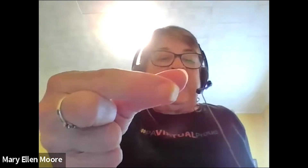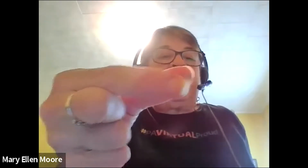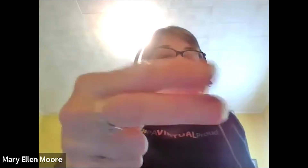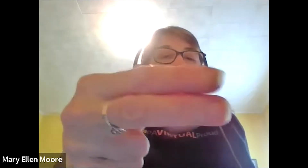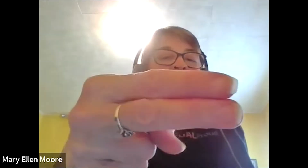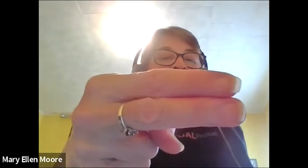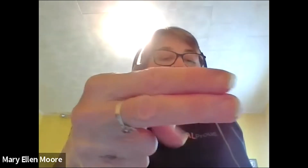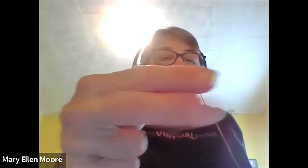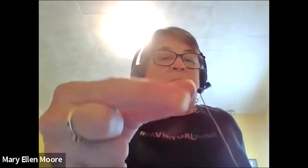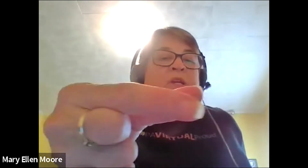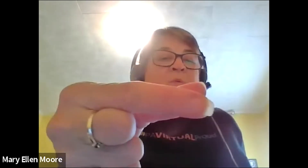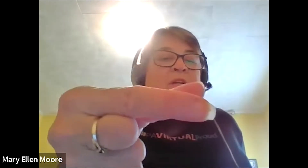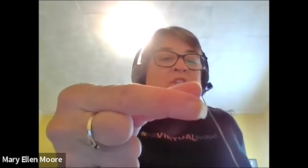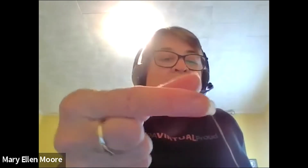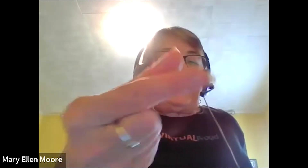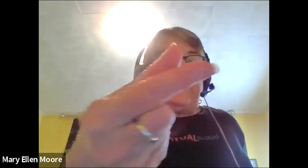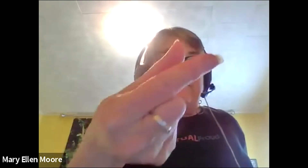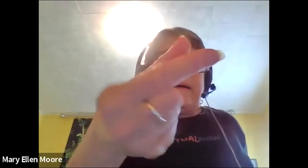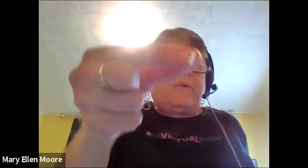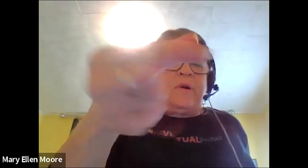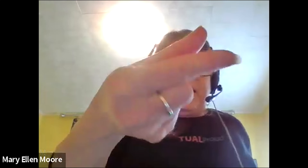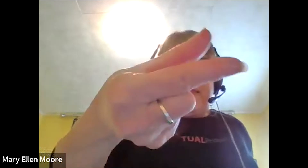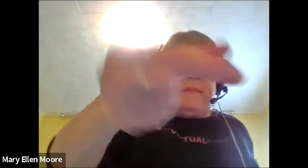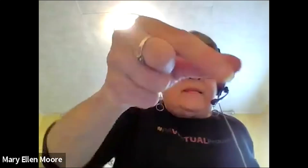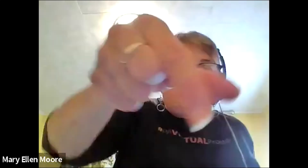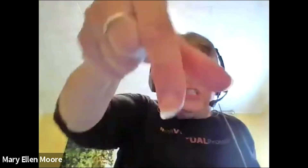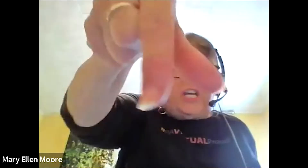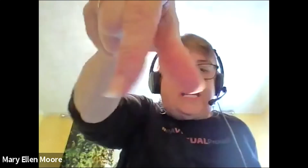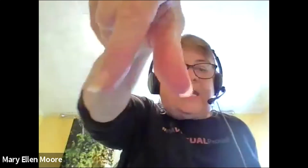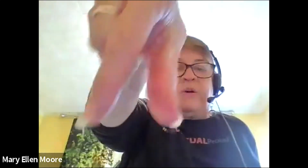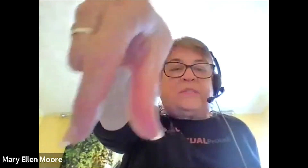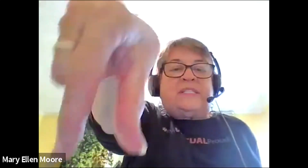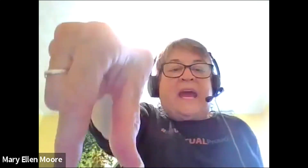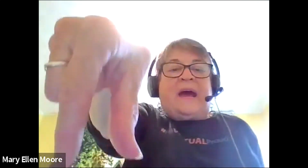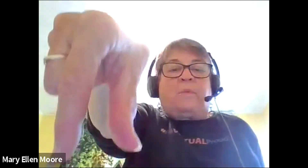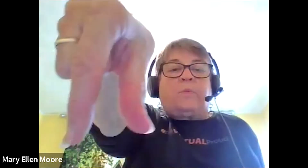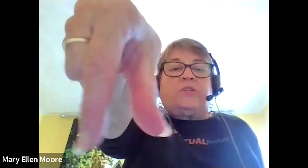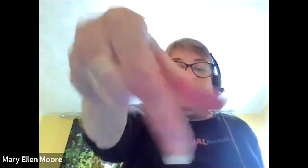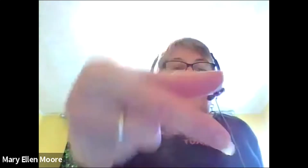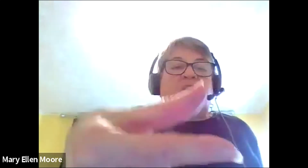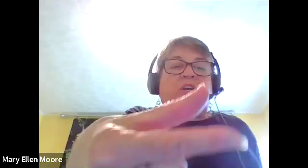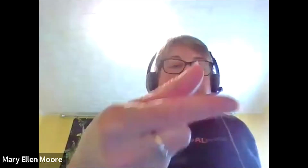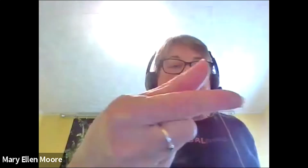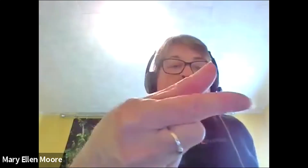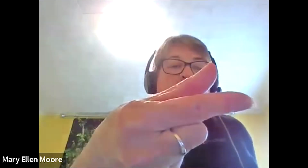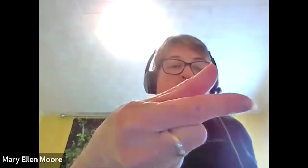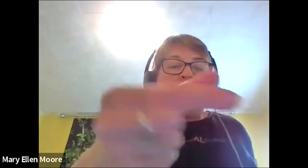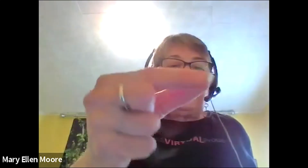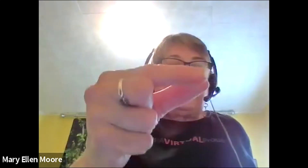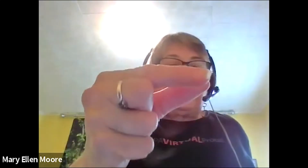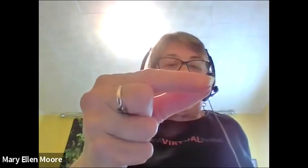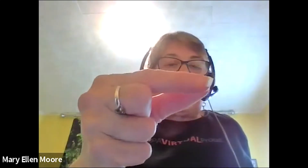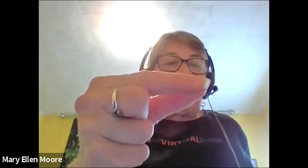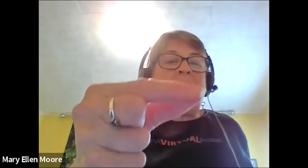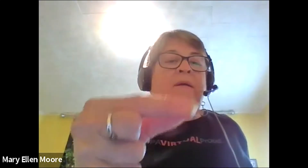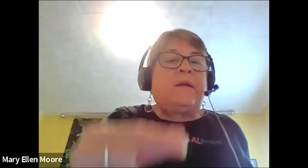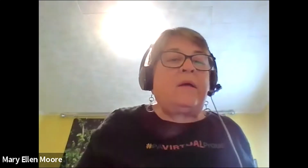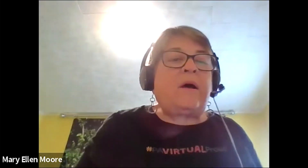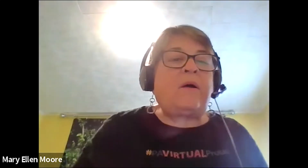G, H, but you want G, remember? And then this G goes down when we're doing Q. Okay. All right.